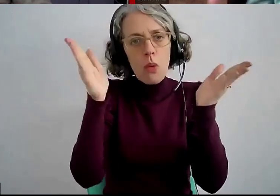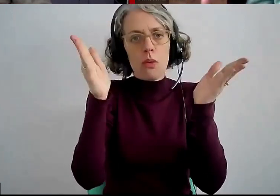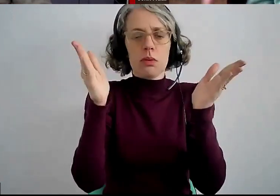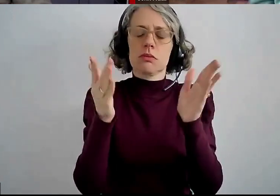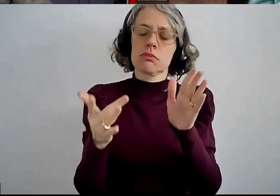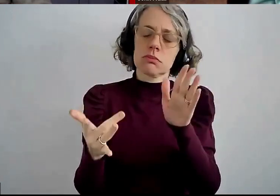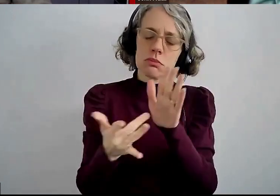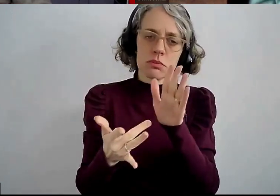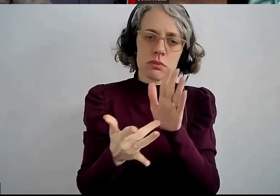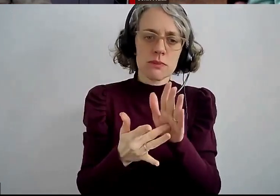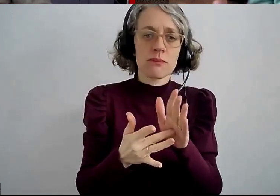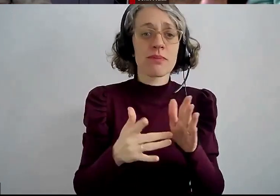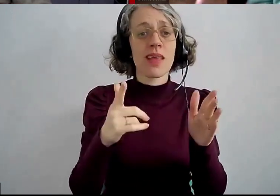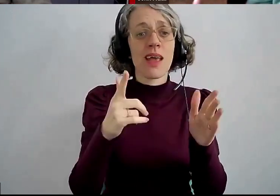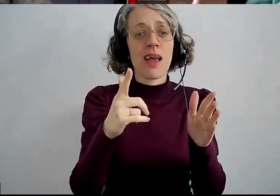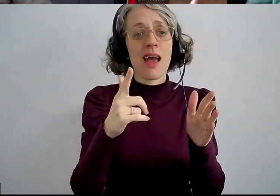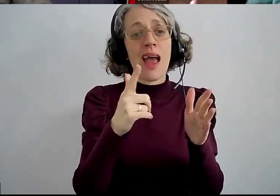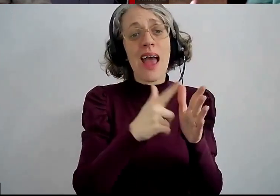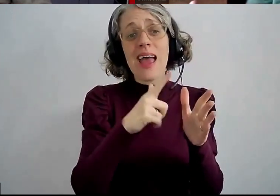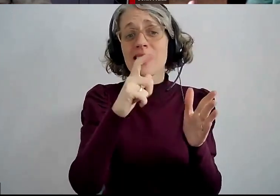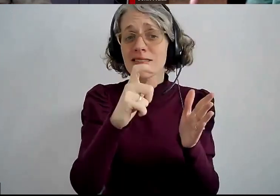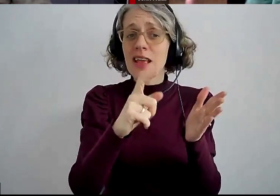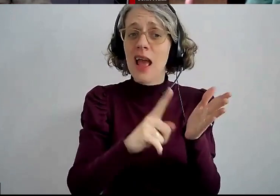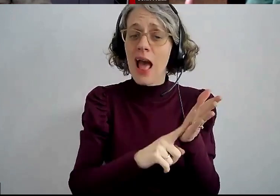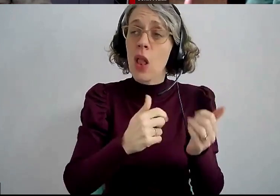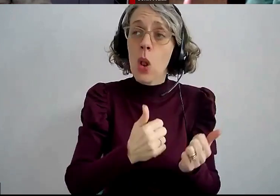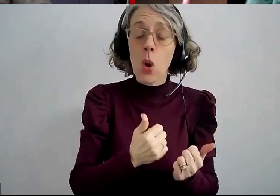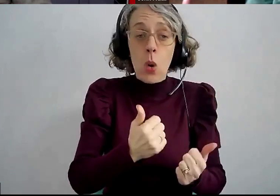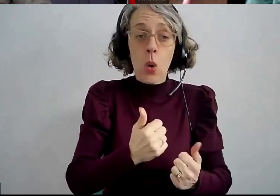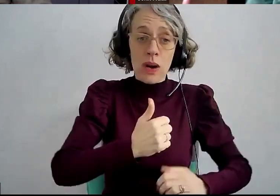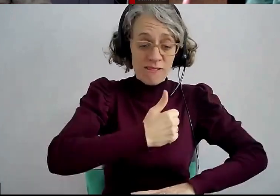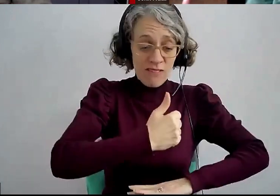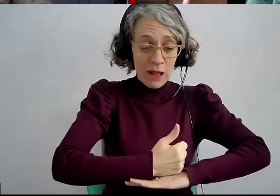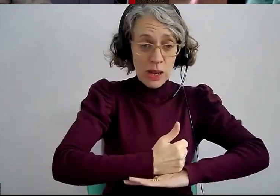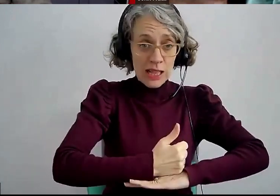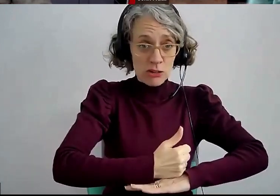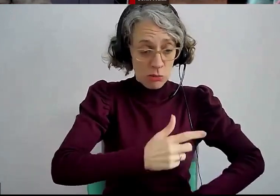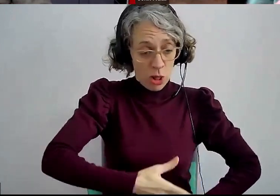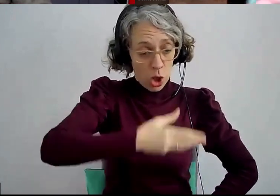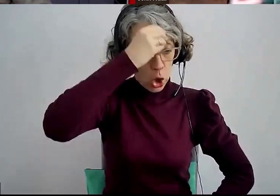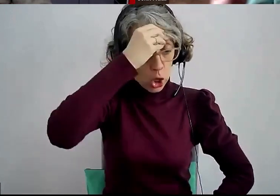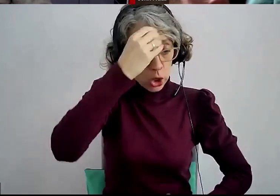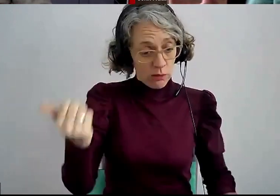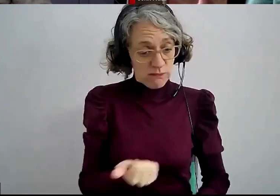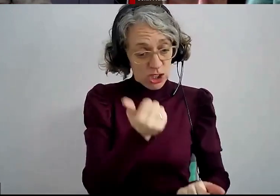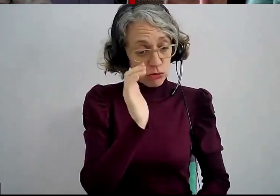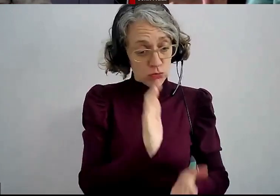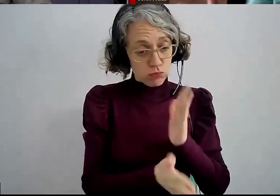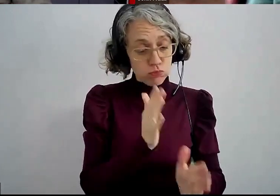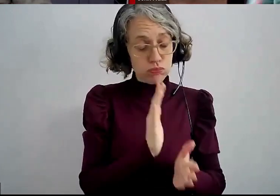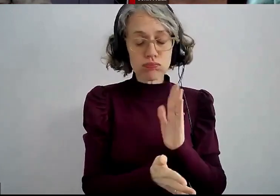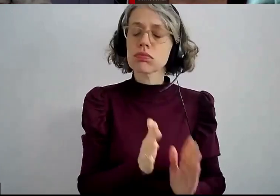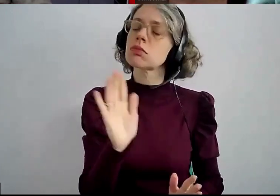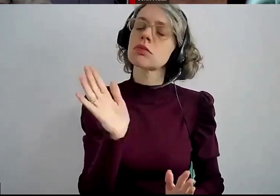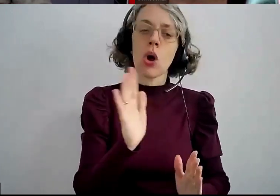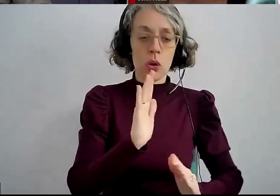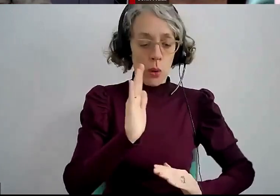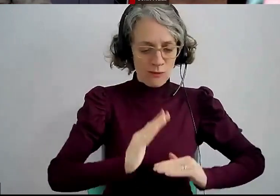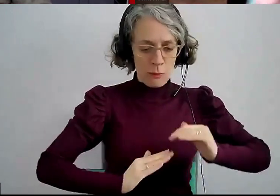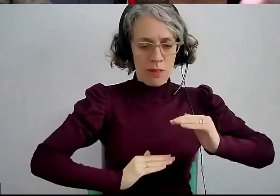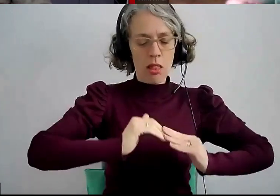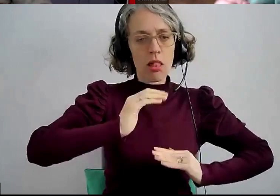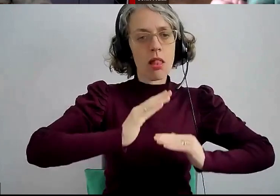And ACL is a very good foundation, but it's not the end of the story. You need to build on it.